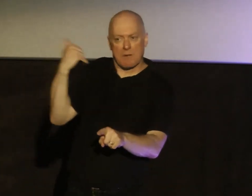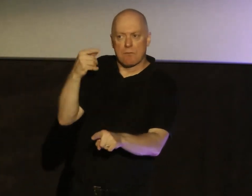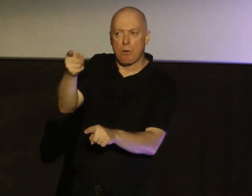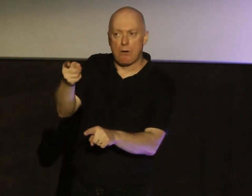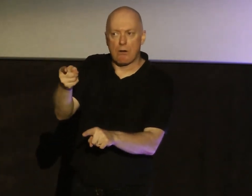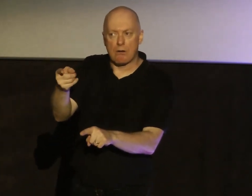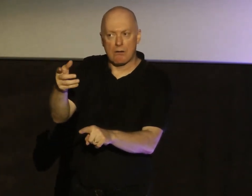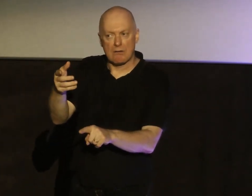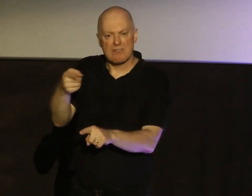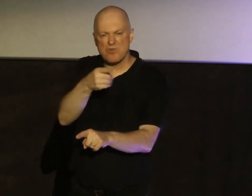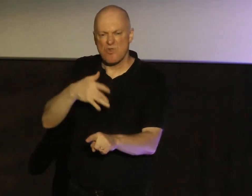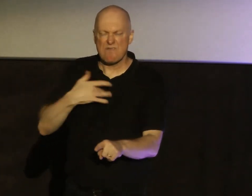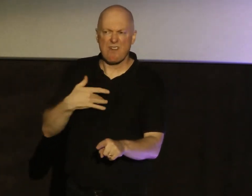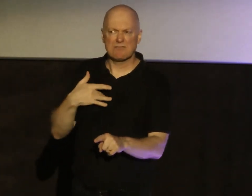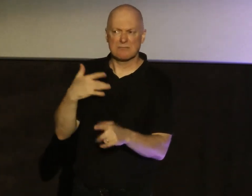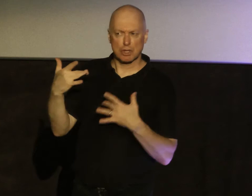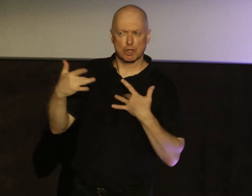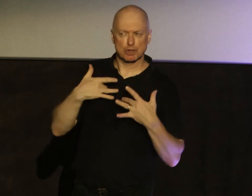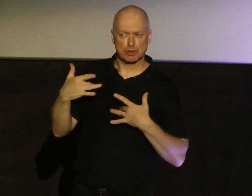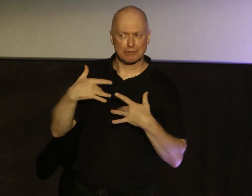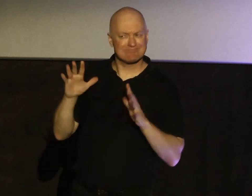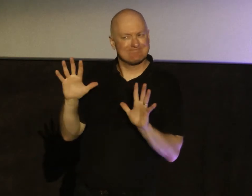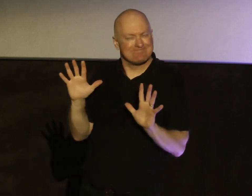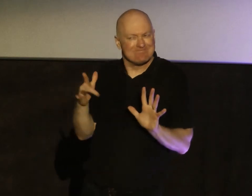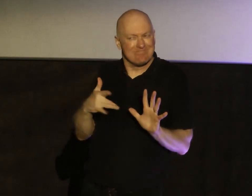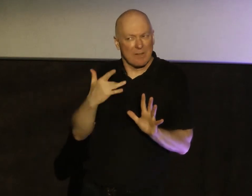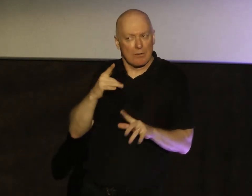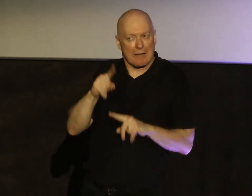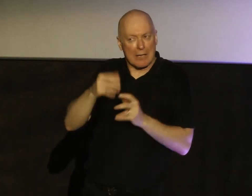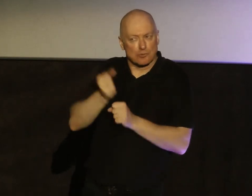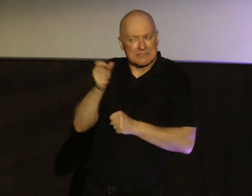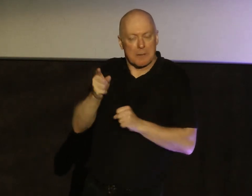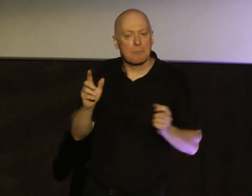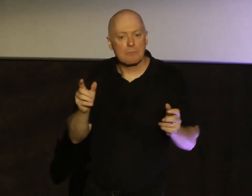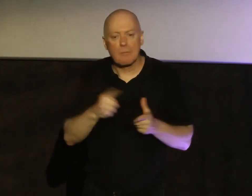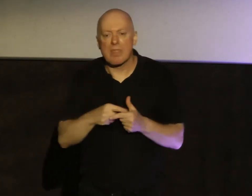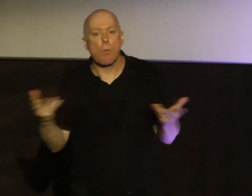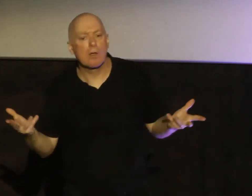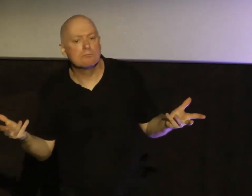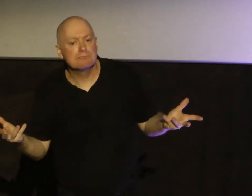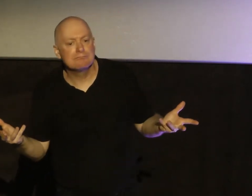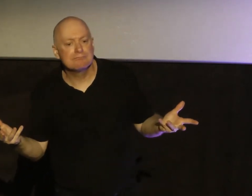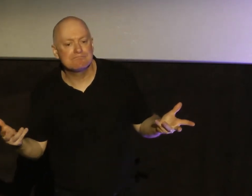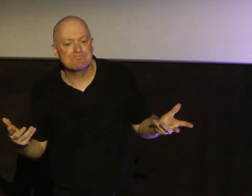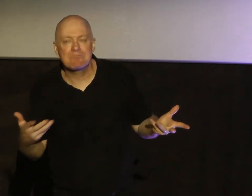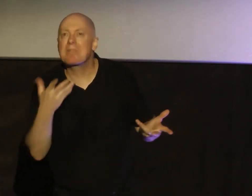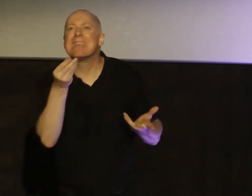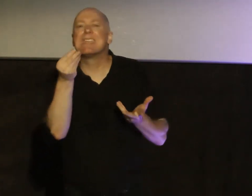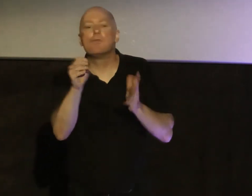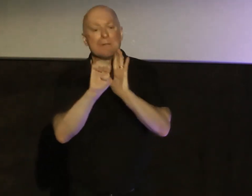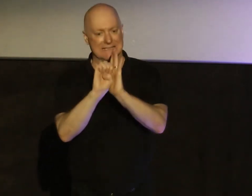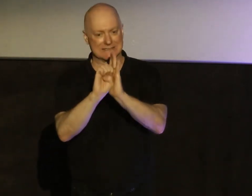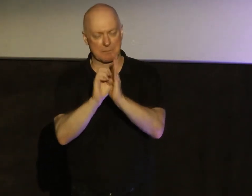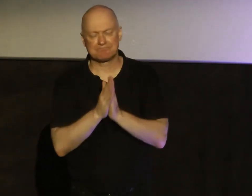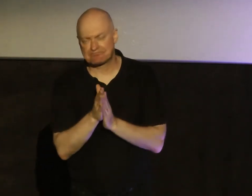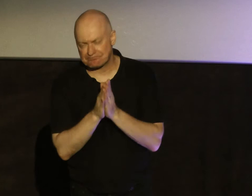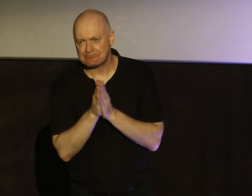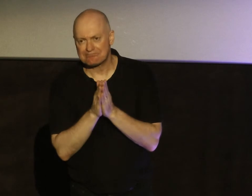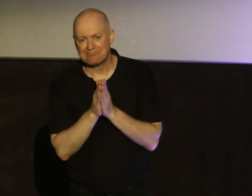legitimate concerns about their trustworthiness? I'm going to illustrate how we can handle this by going to another